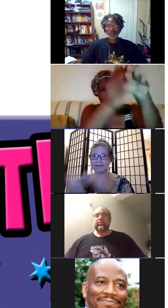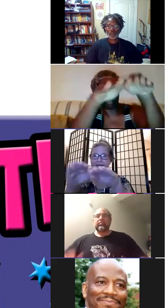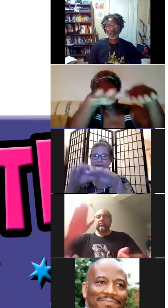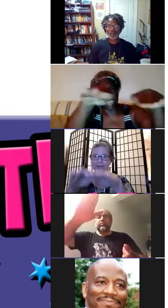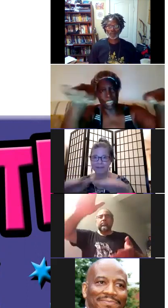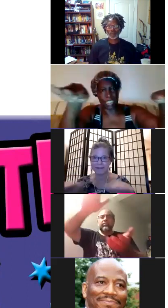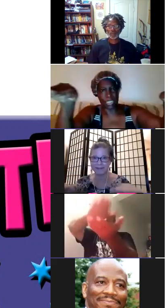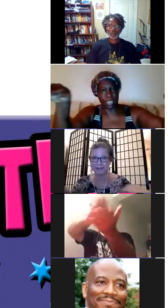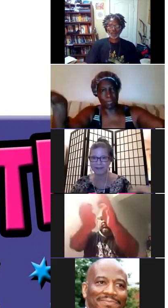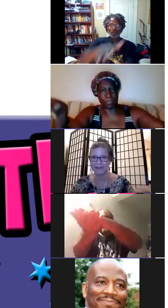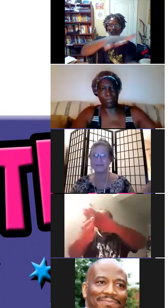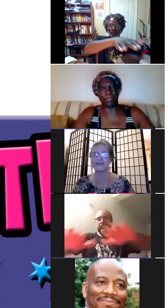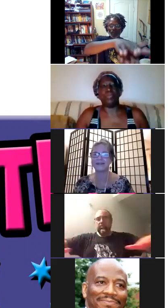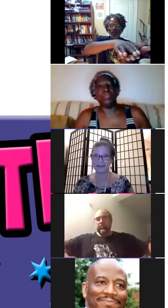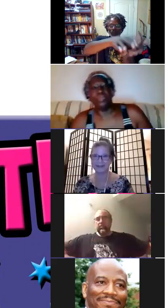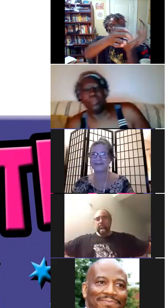Peace.